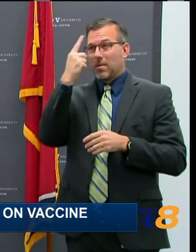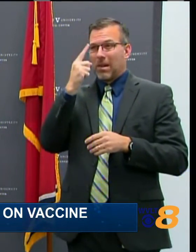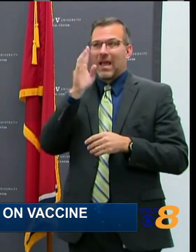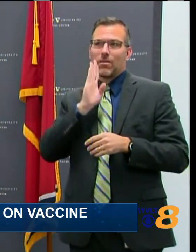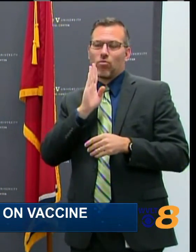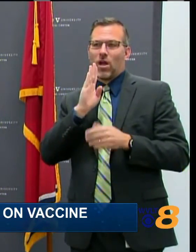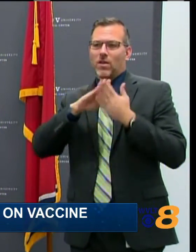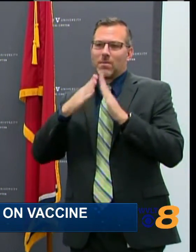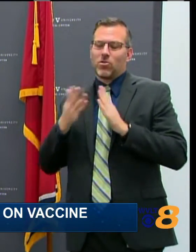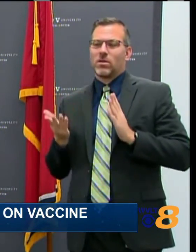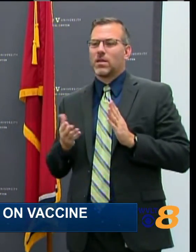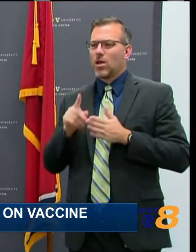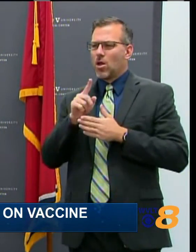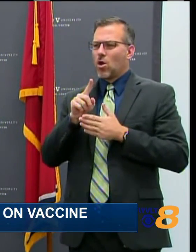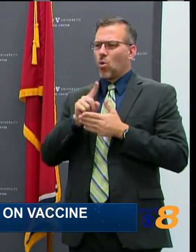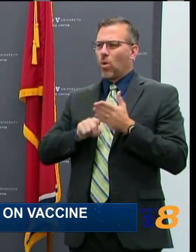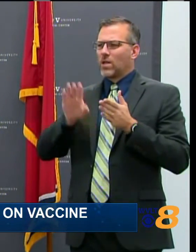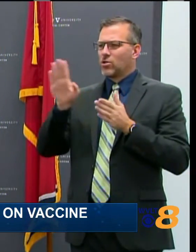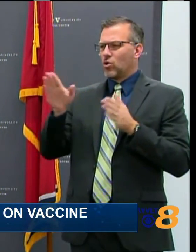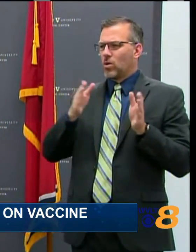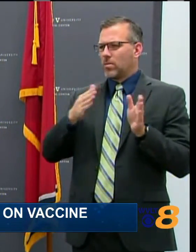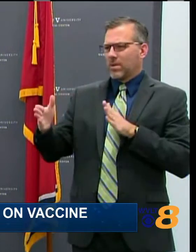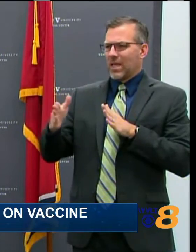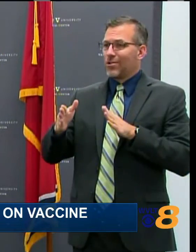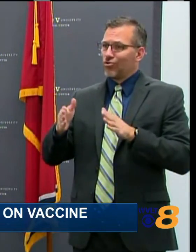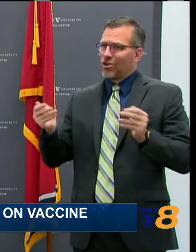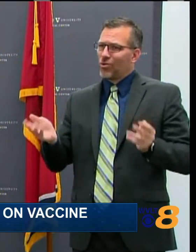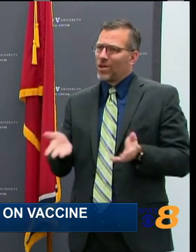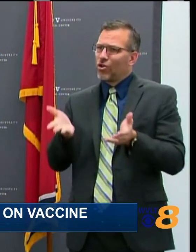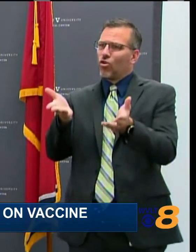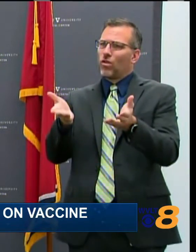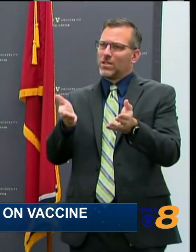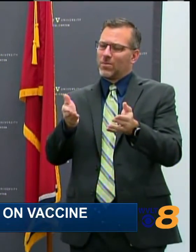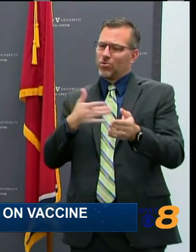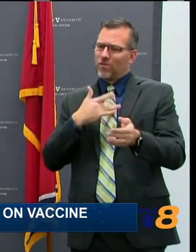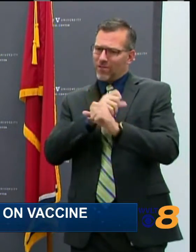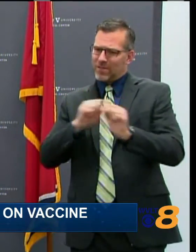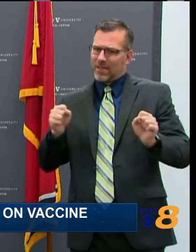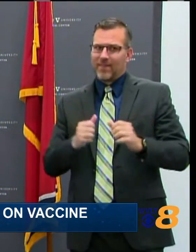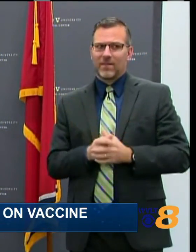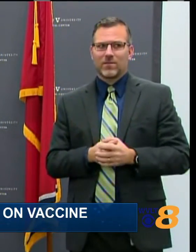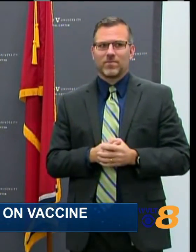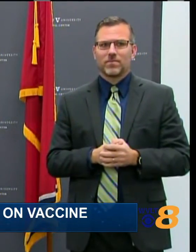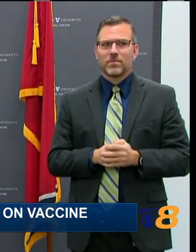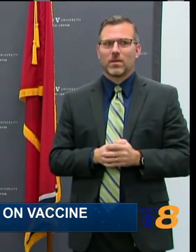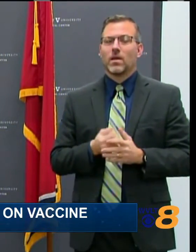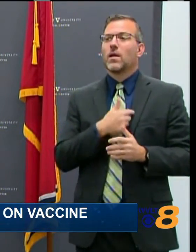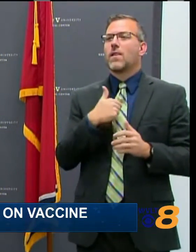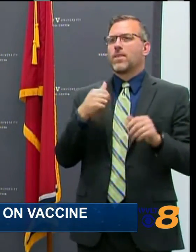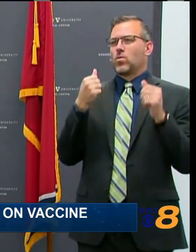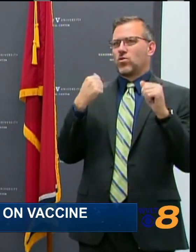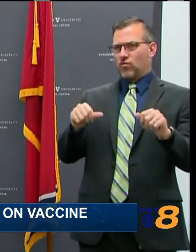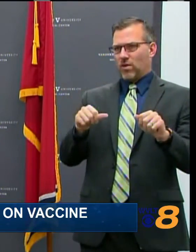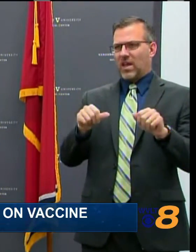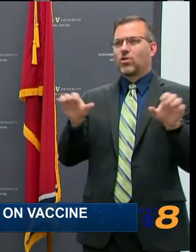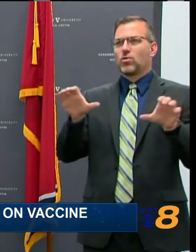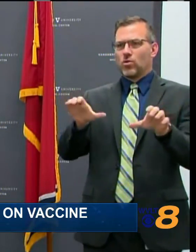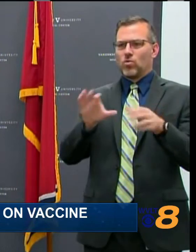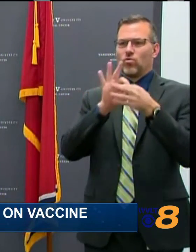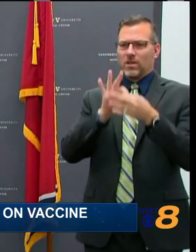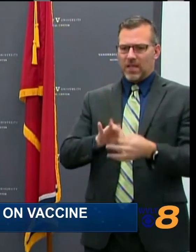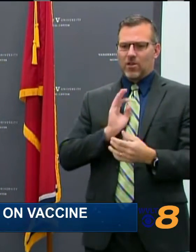What are you going to do to encourage them to make sure that they feel safe to get the vaccine? Yeah, one of the things that we tried to do, beginning with our